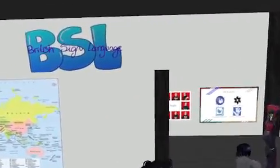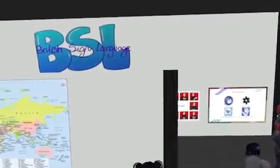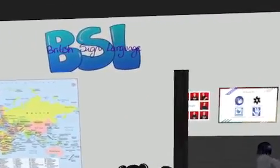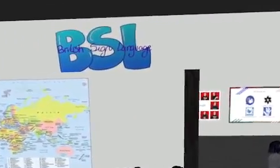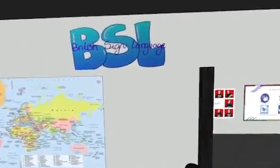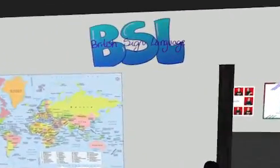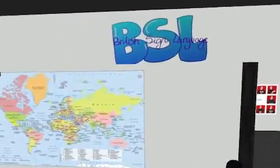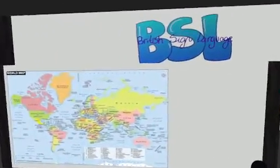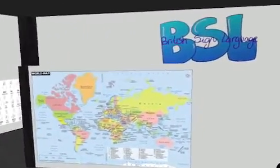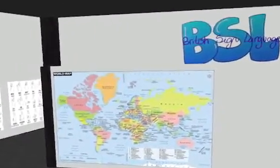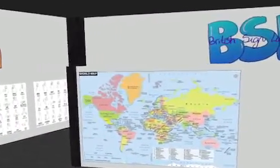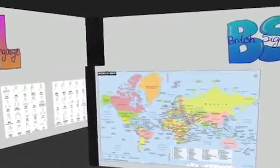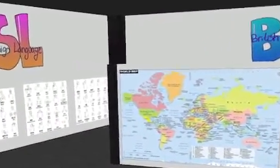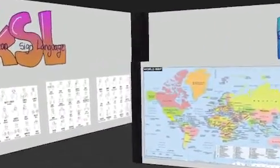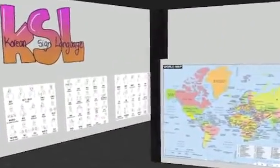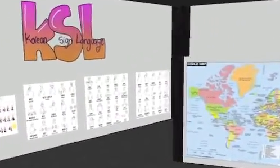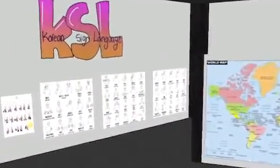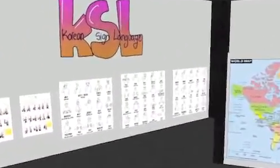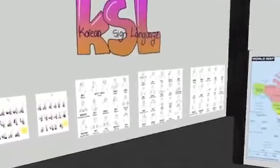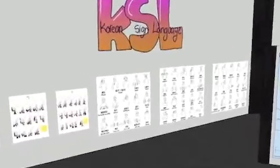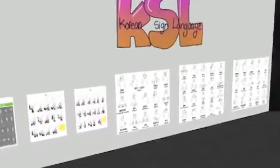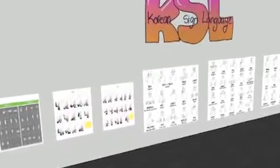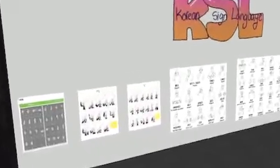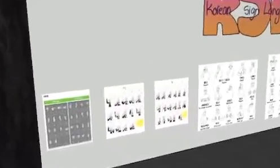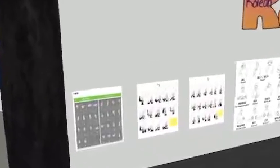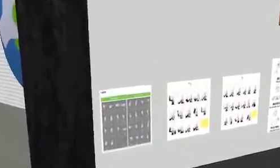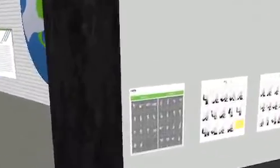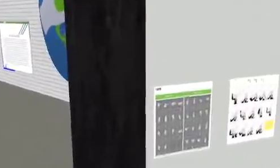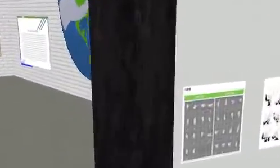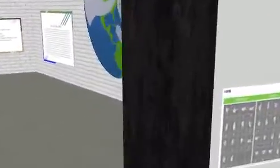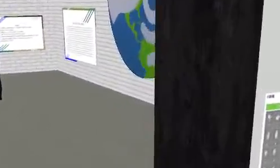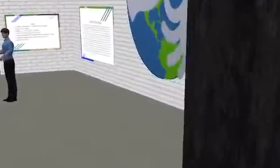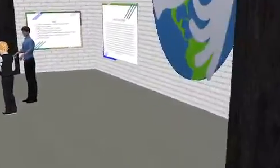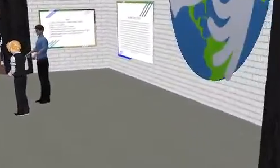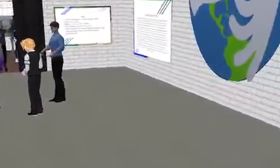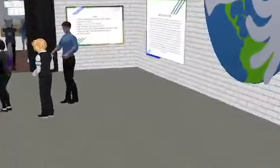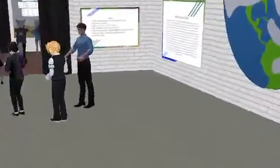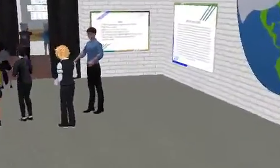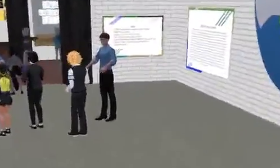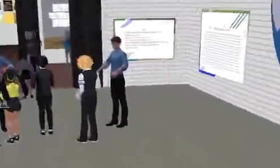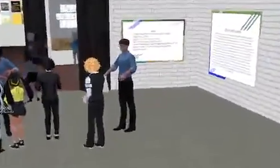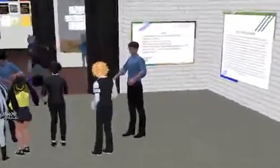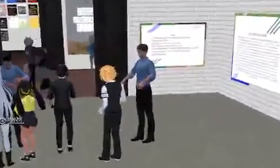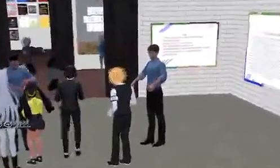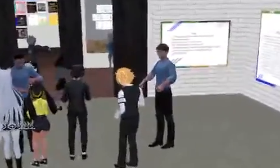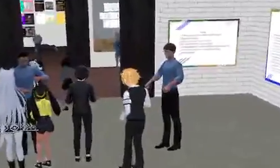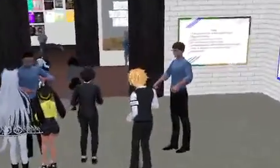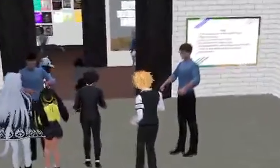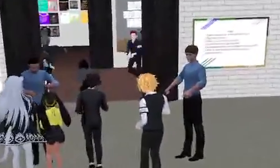we knew each other back in California. So I'm friends with one of his sons on Facebook, and his son is a meme lord.